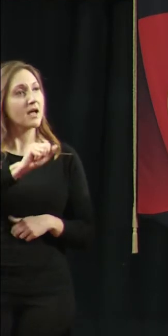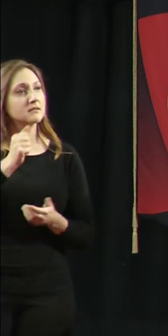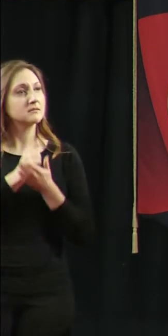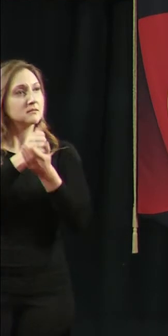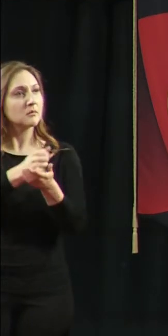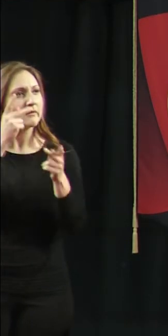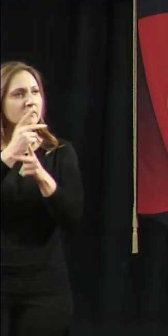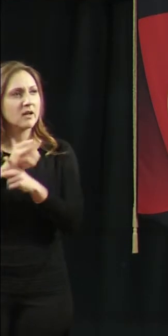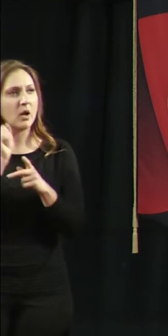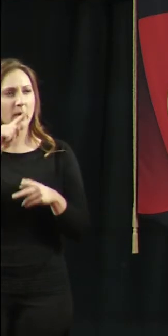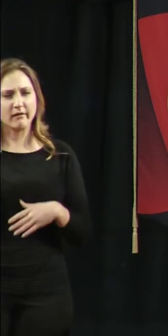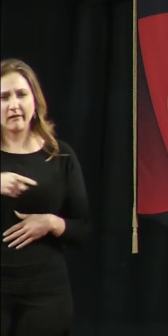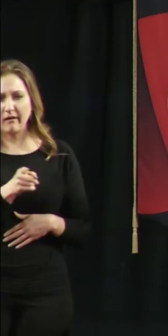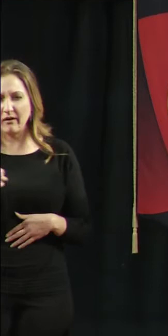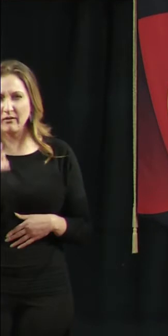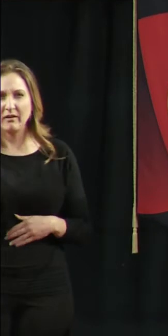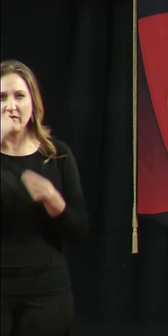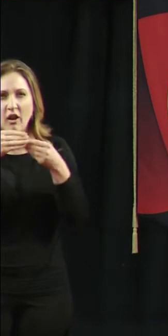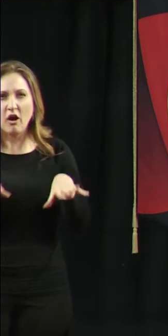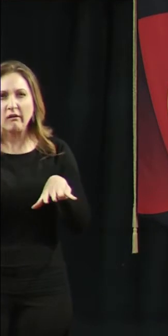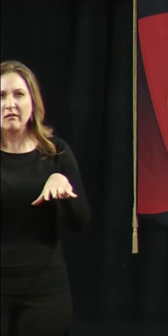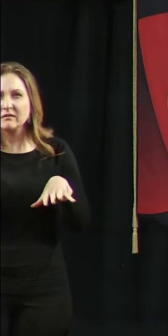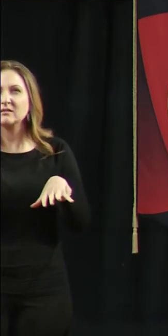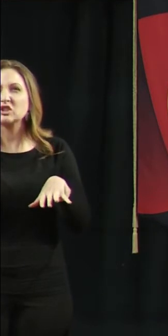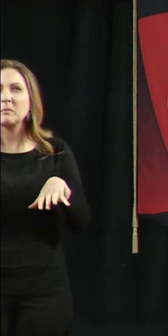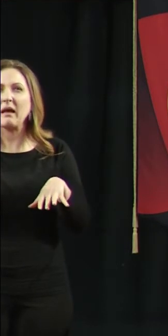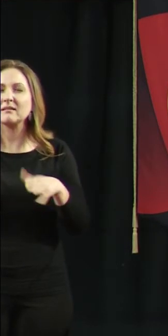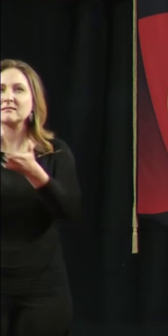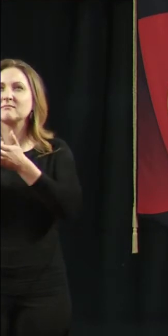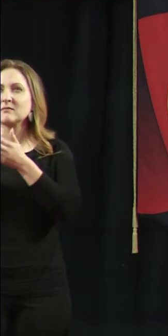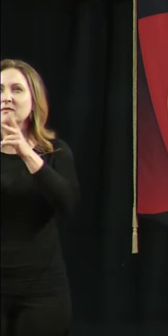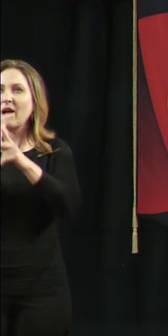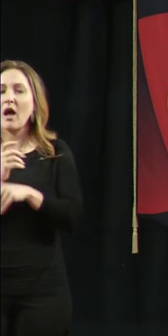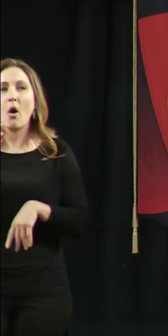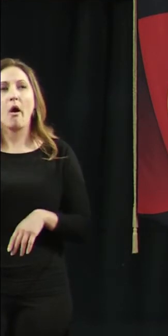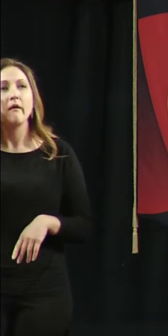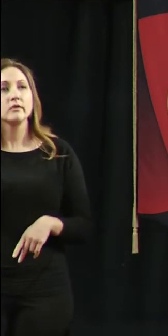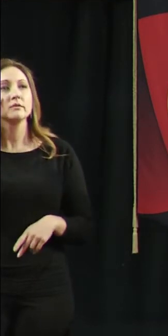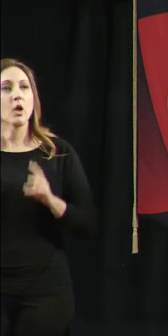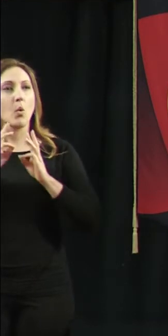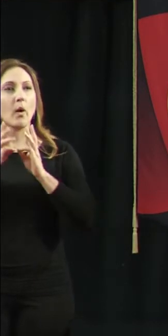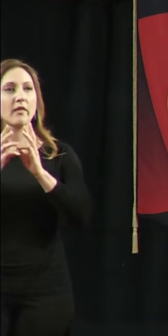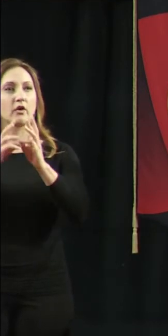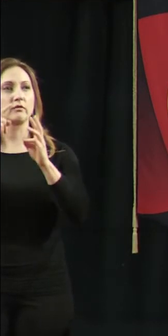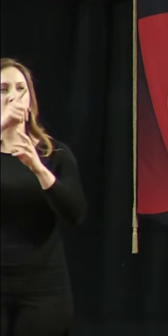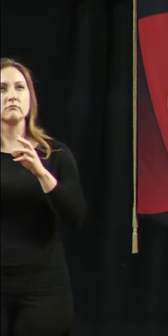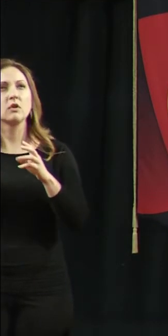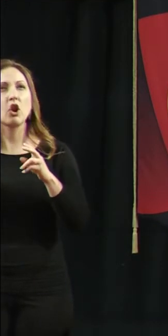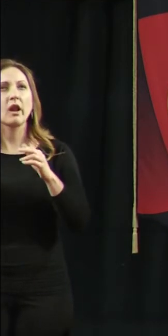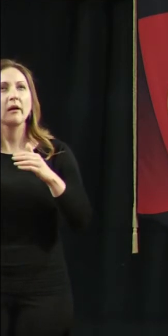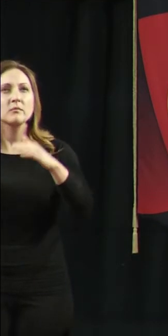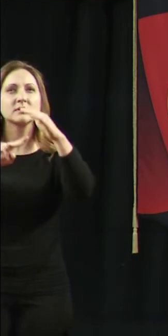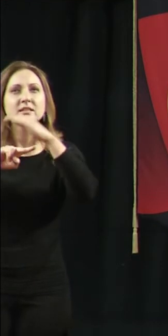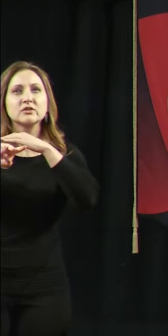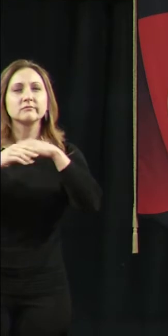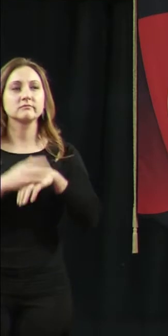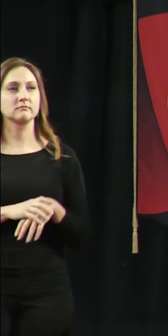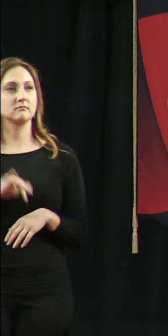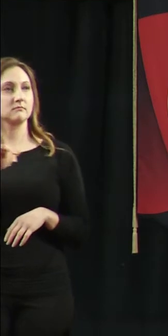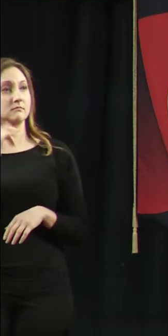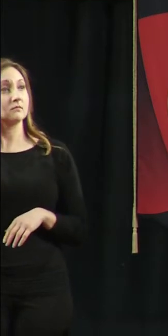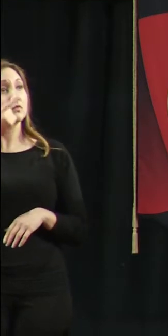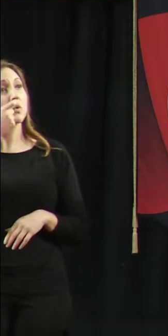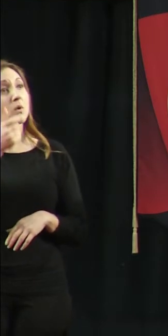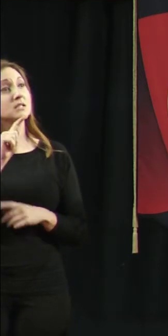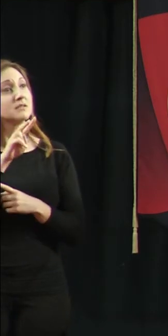an unfamiliar location, or you see satellite images of weather conditions, or you watch TV through